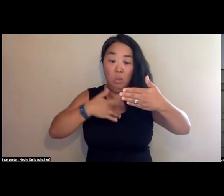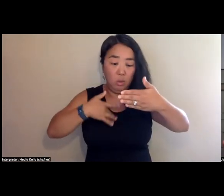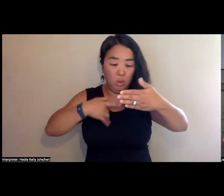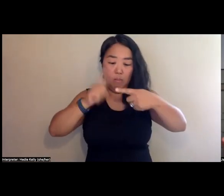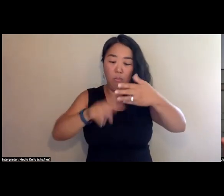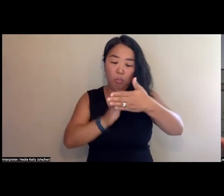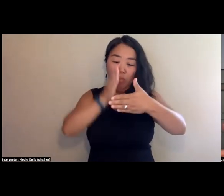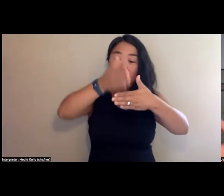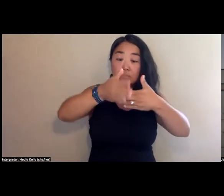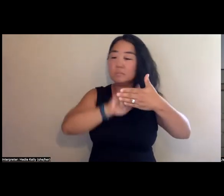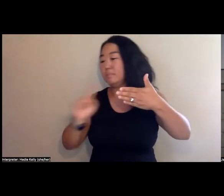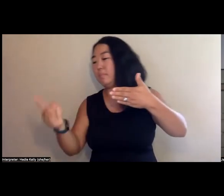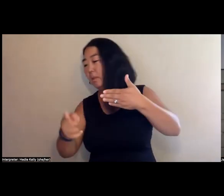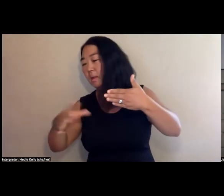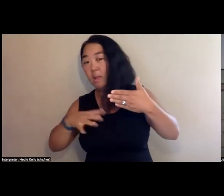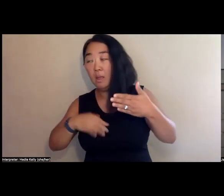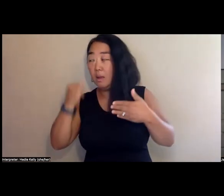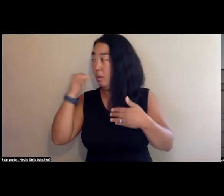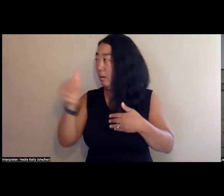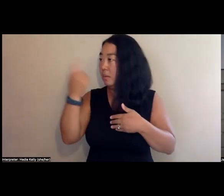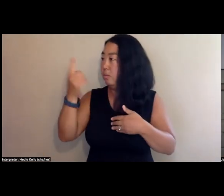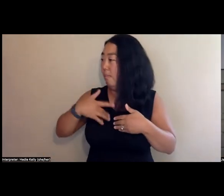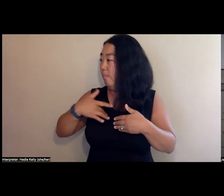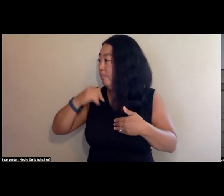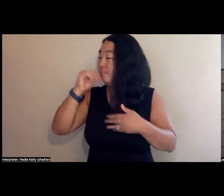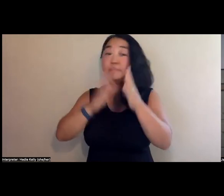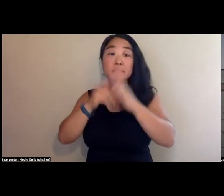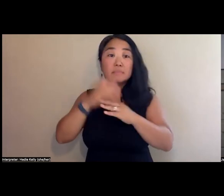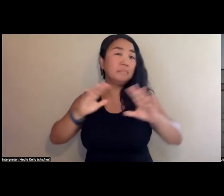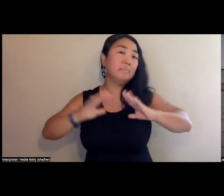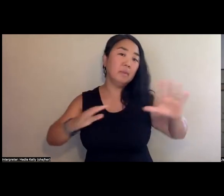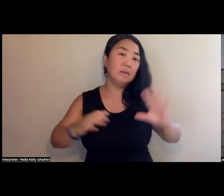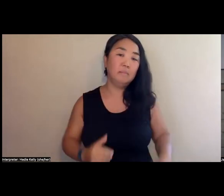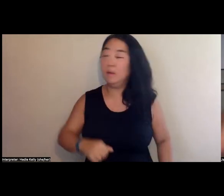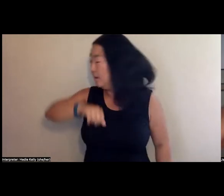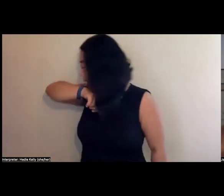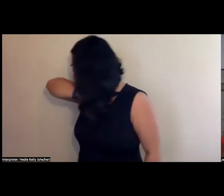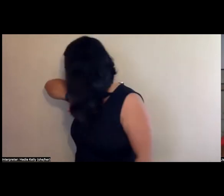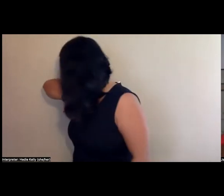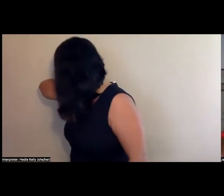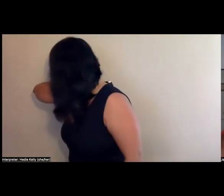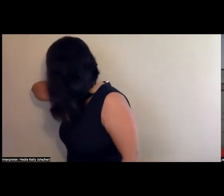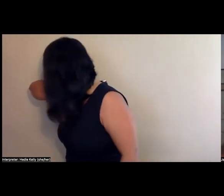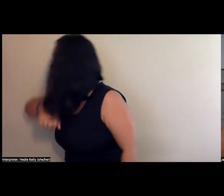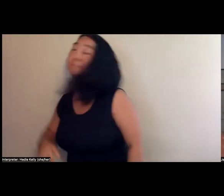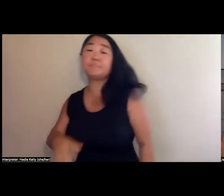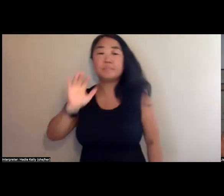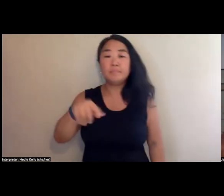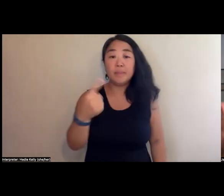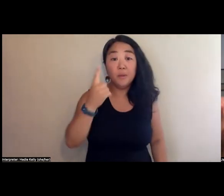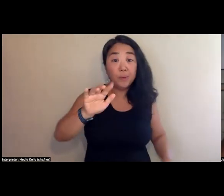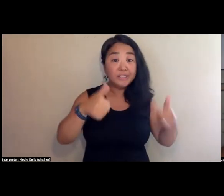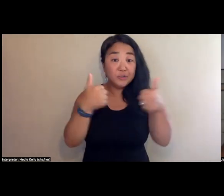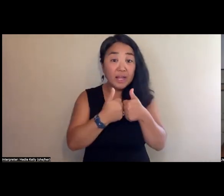feels uncomfortable, we just go around. And that is actually one of the growing challenges for some of us who want to go climb that fence or want to go through the